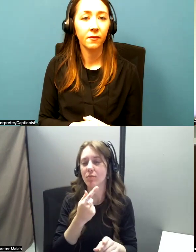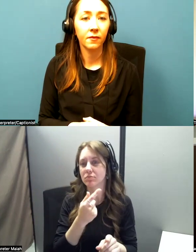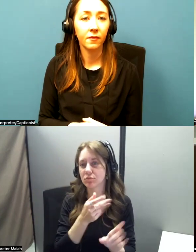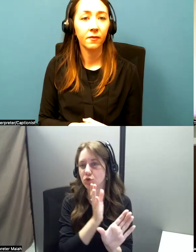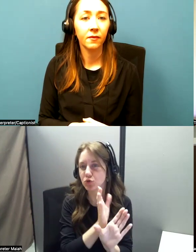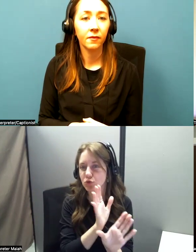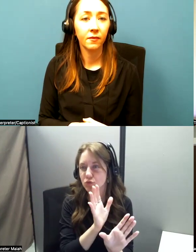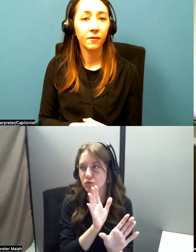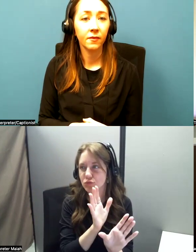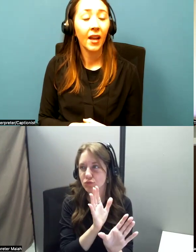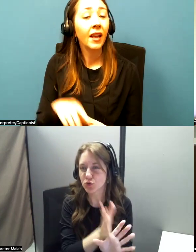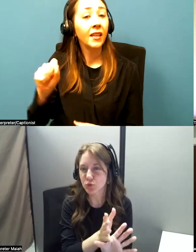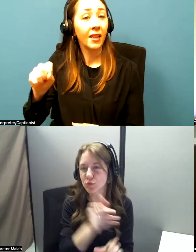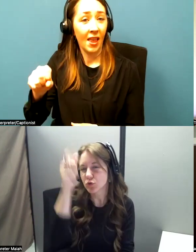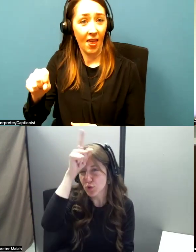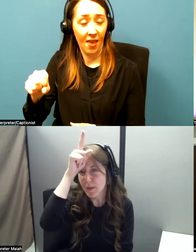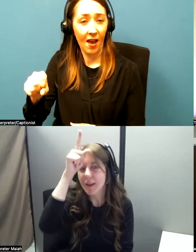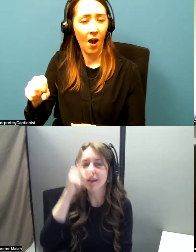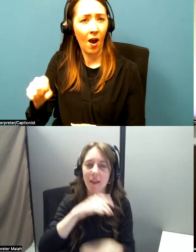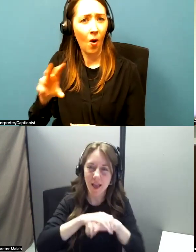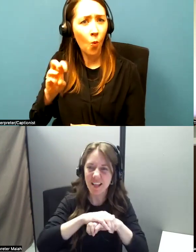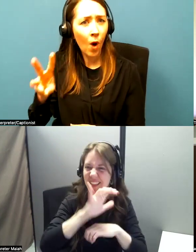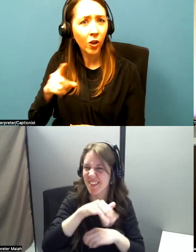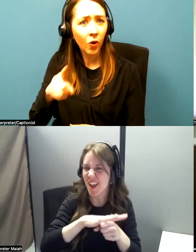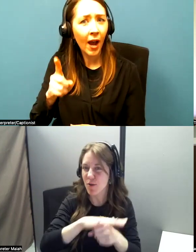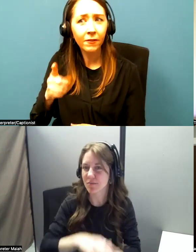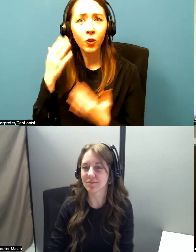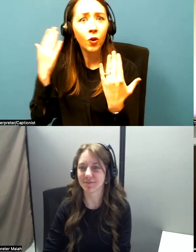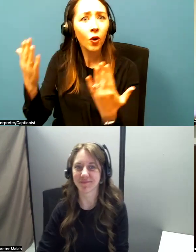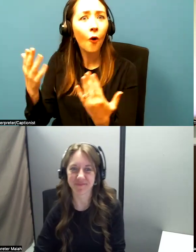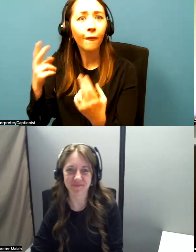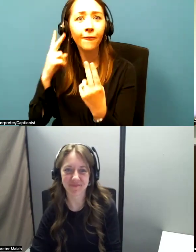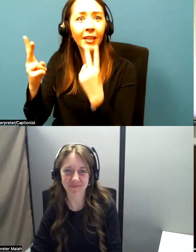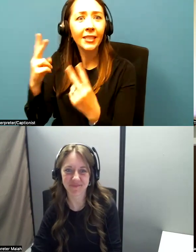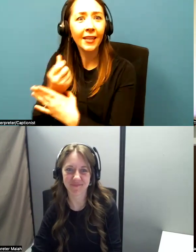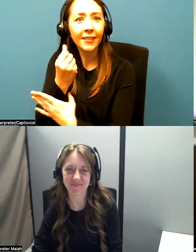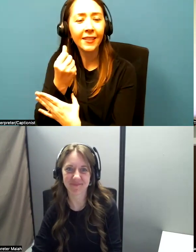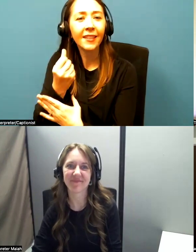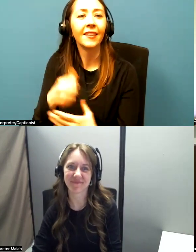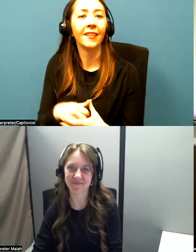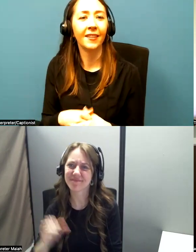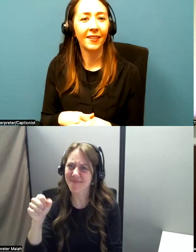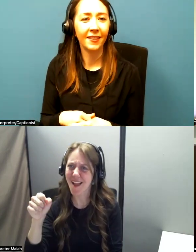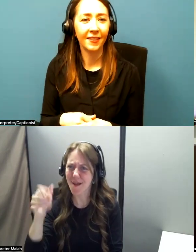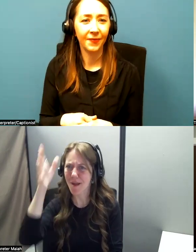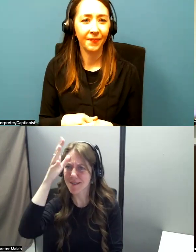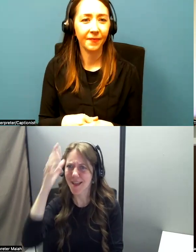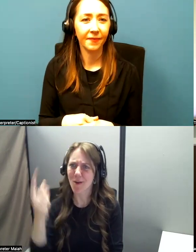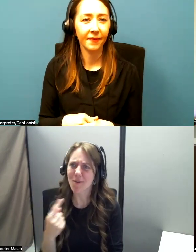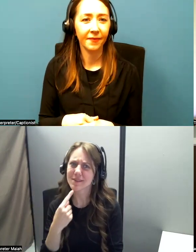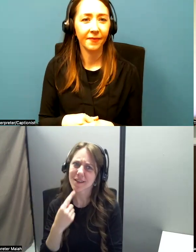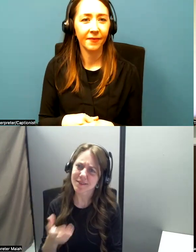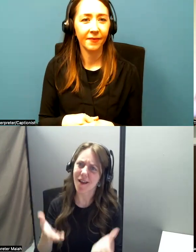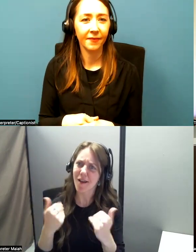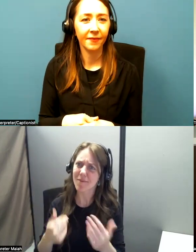area. So Yeah, yeah, yeah, yeah. Wow, well, you'll have to go visit. yeah. My dad they come out to Spain, I was that not